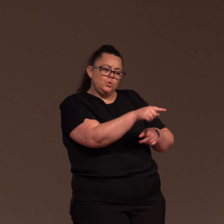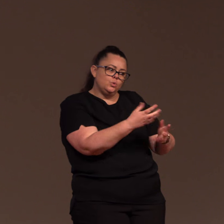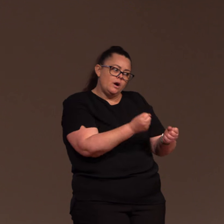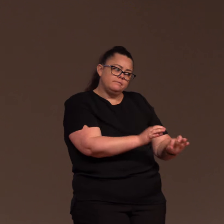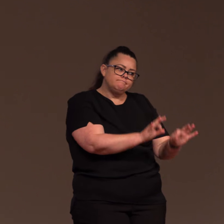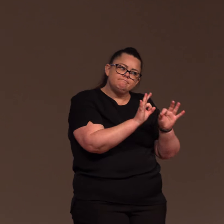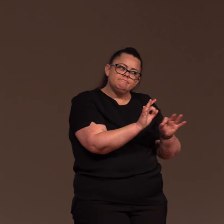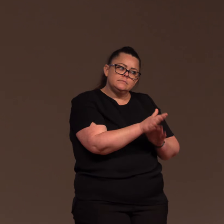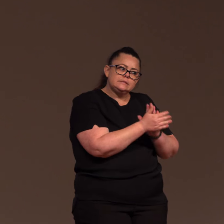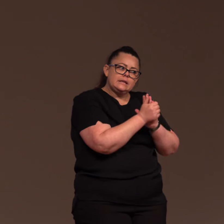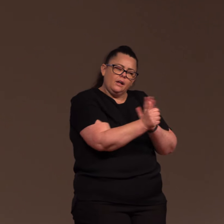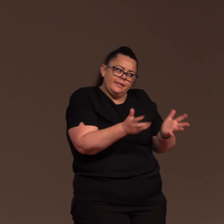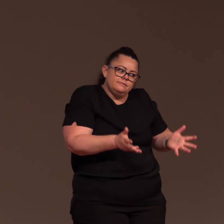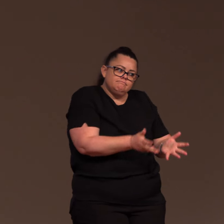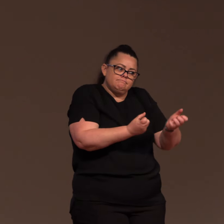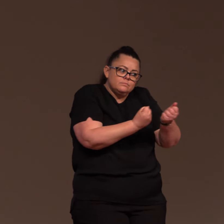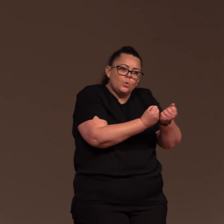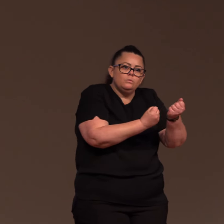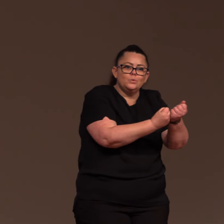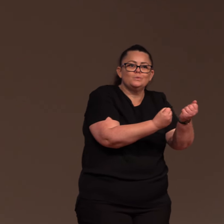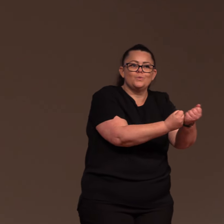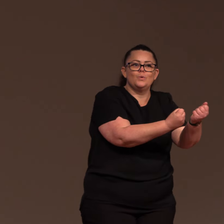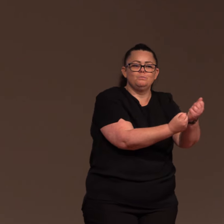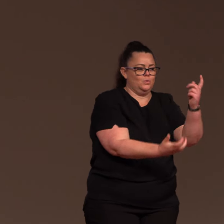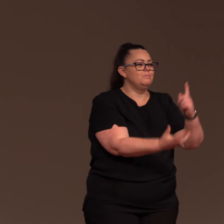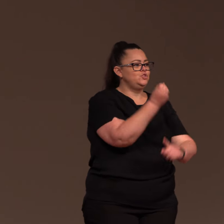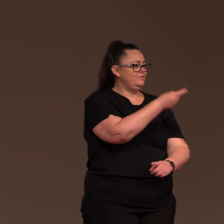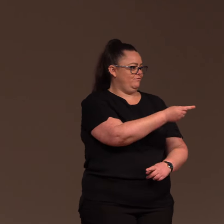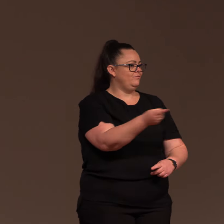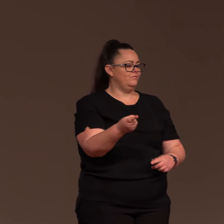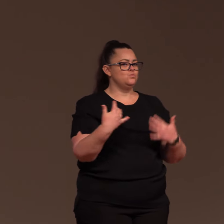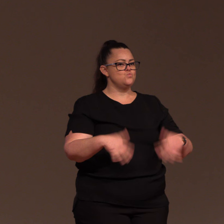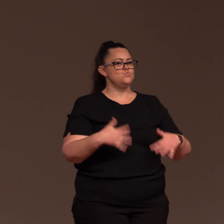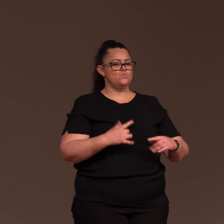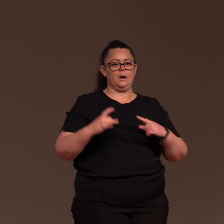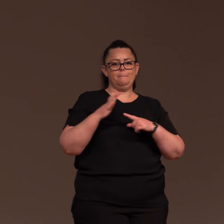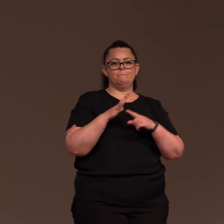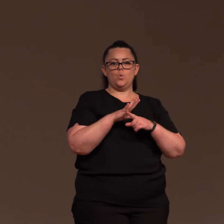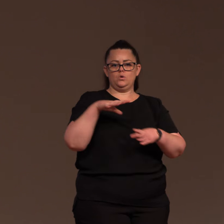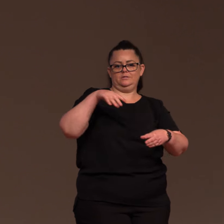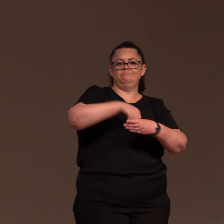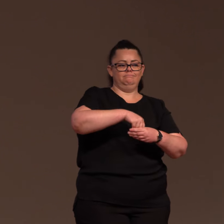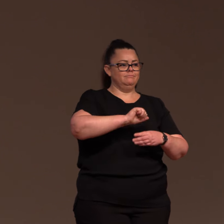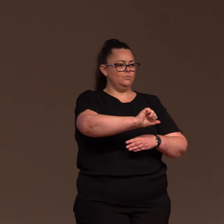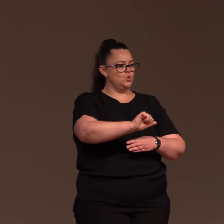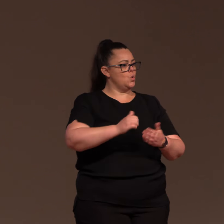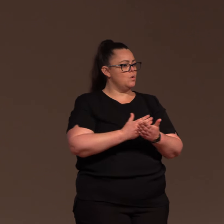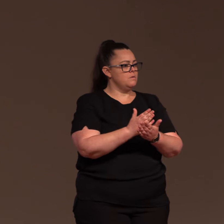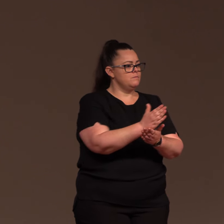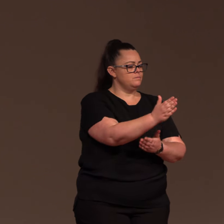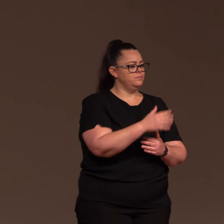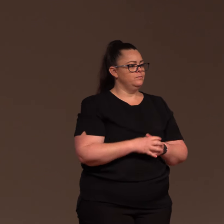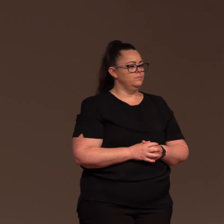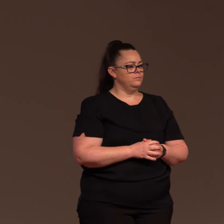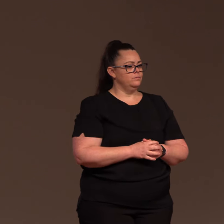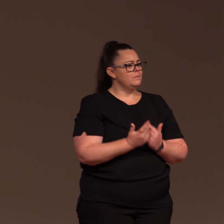to achieve. It's such a vital role because while so many of you today have that talent that